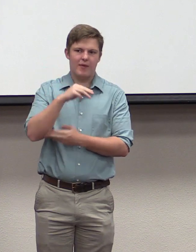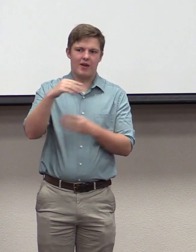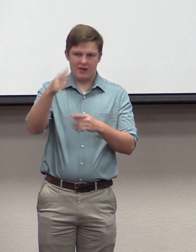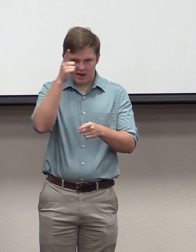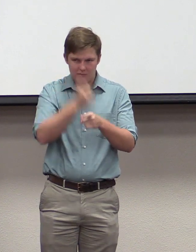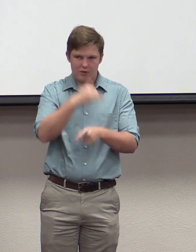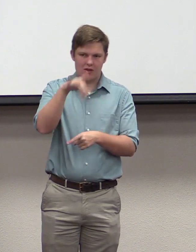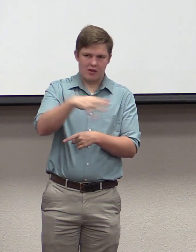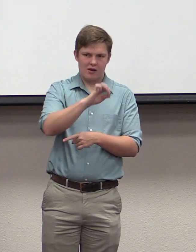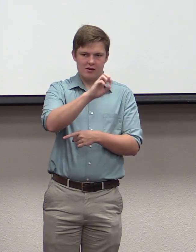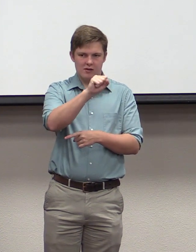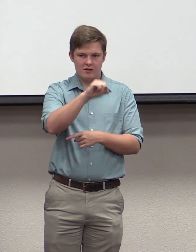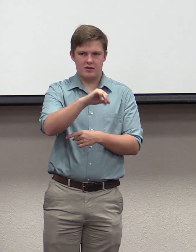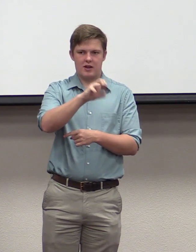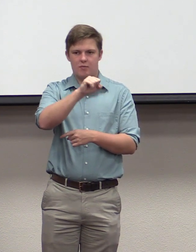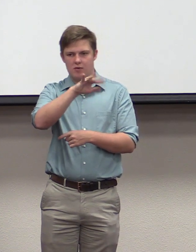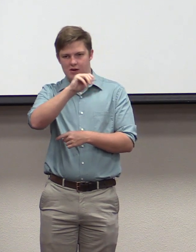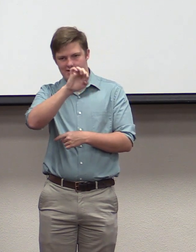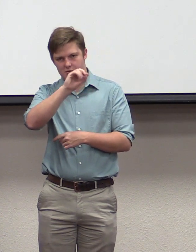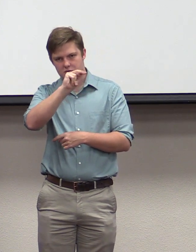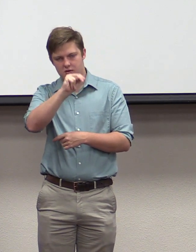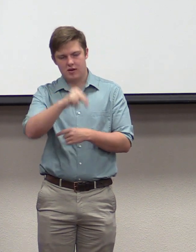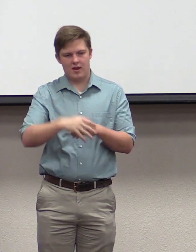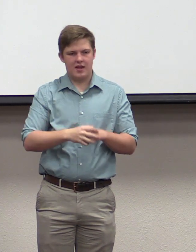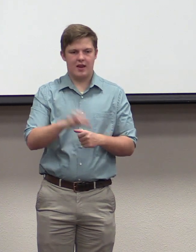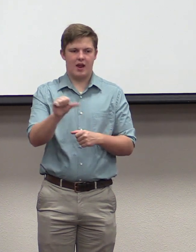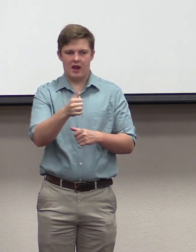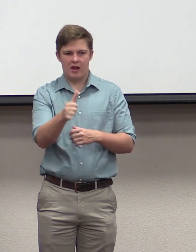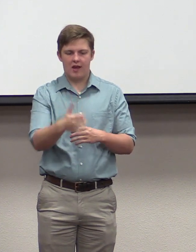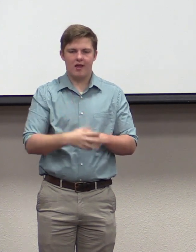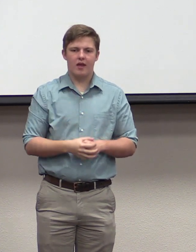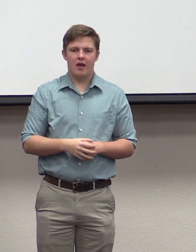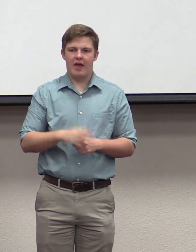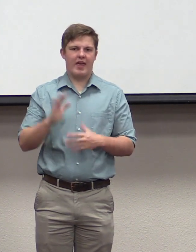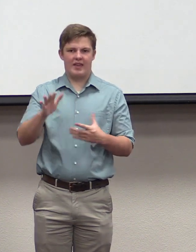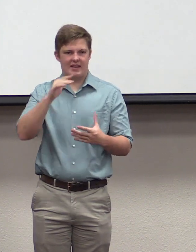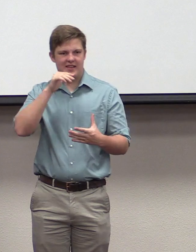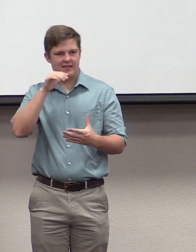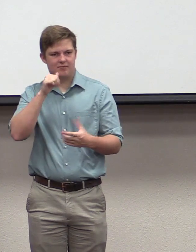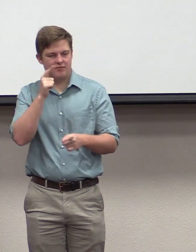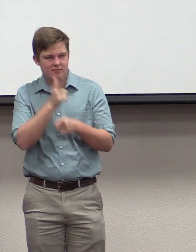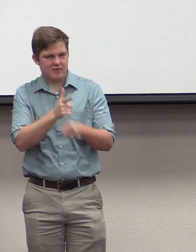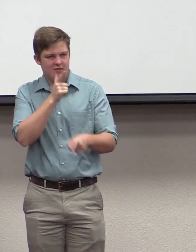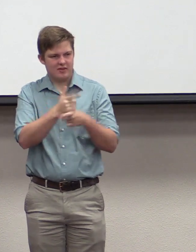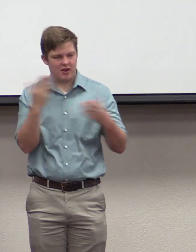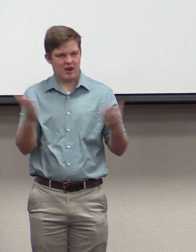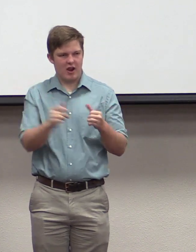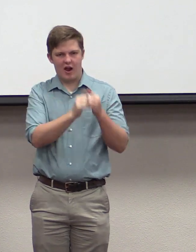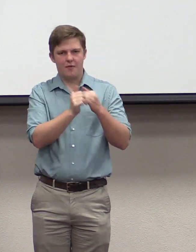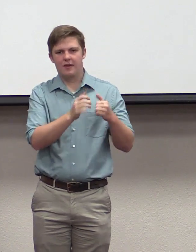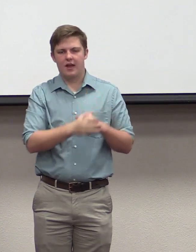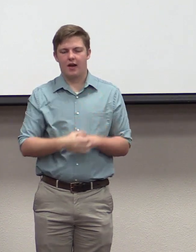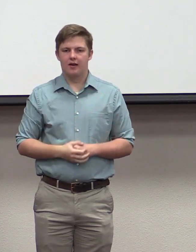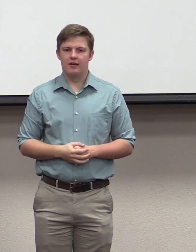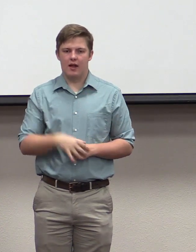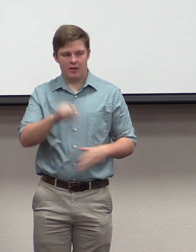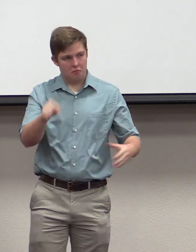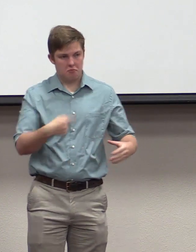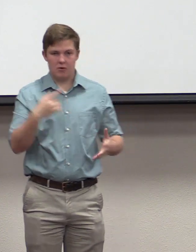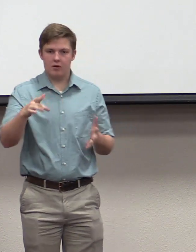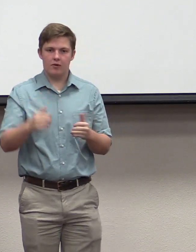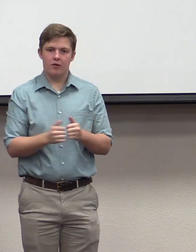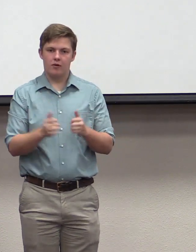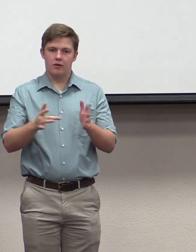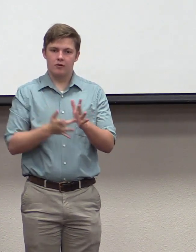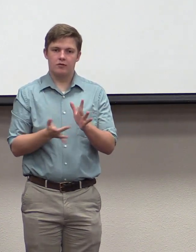and Simon? And are not his sisters here with us?" And they took offense at him. And Jesus said to them, "A